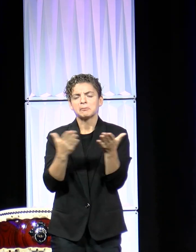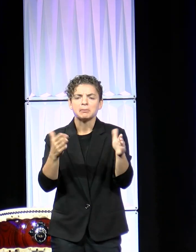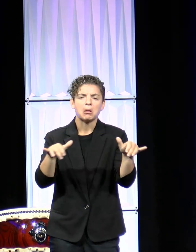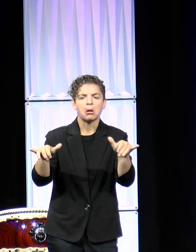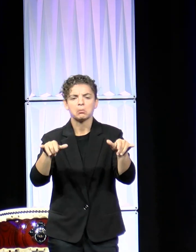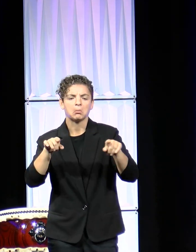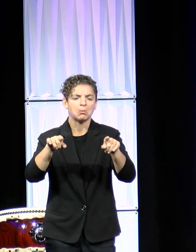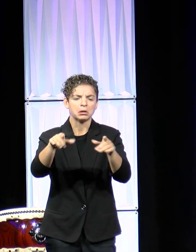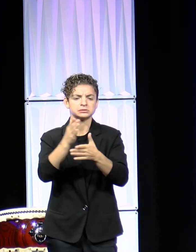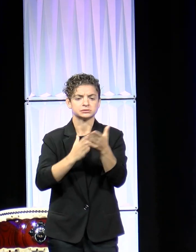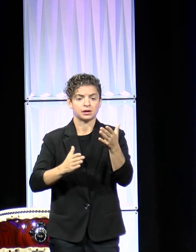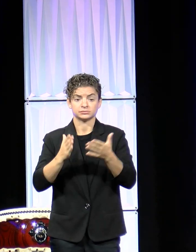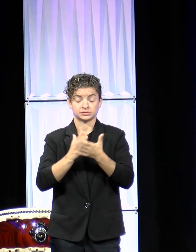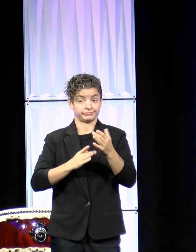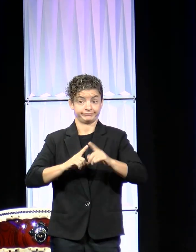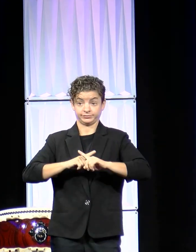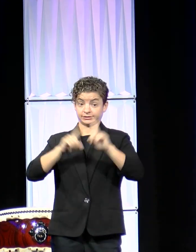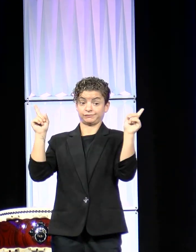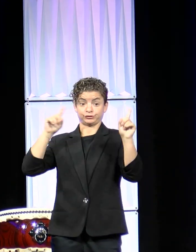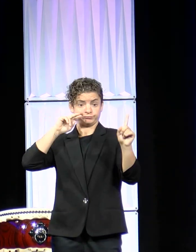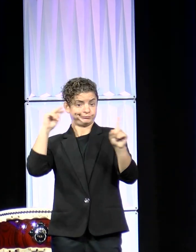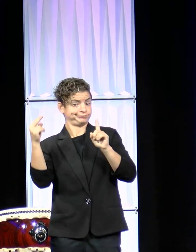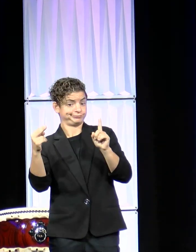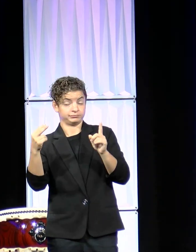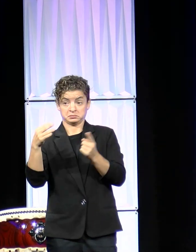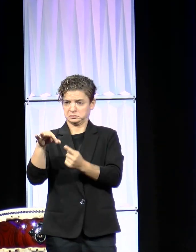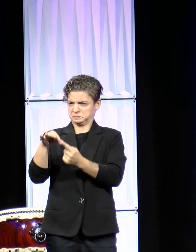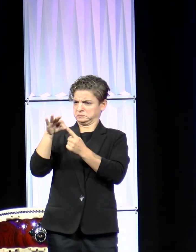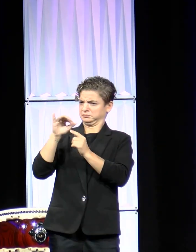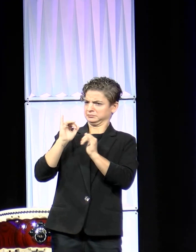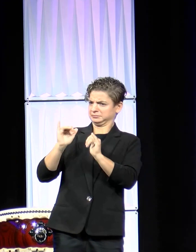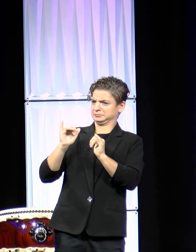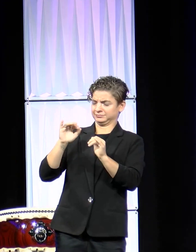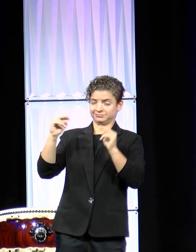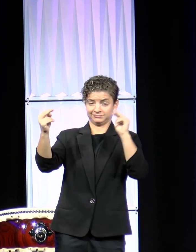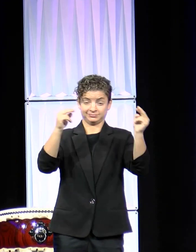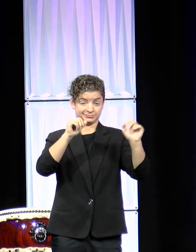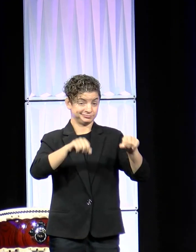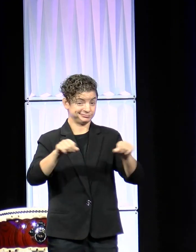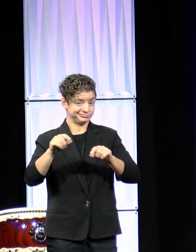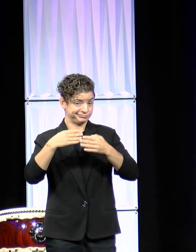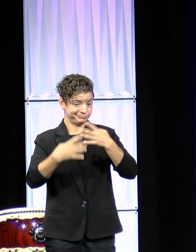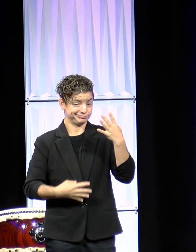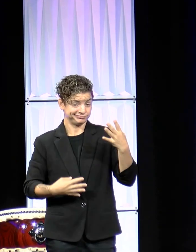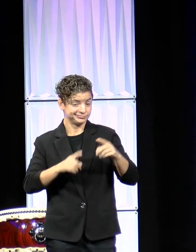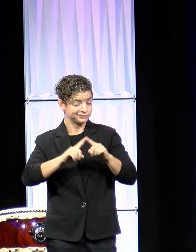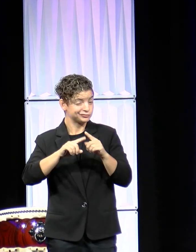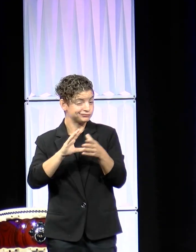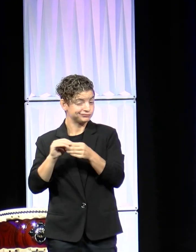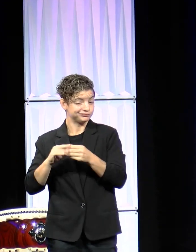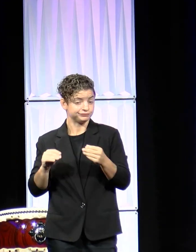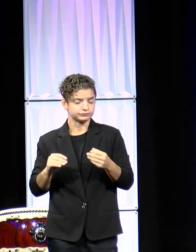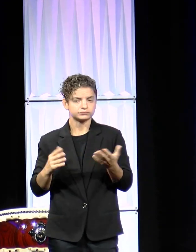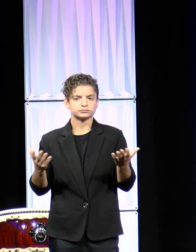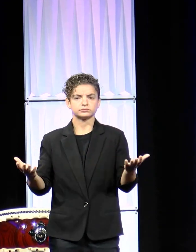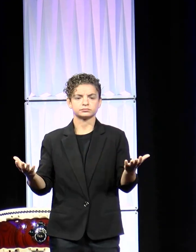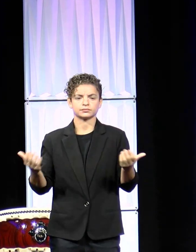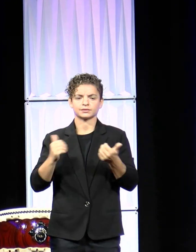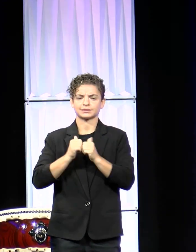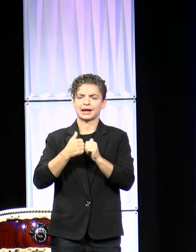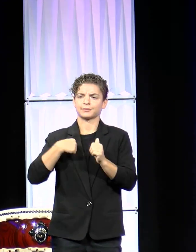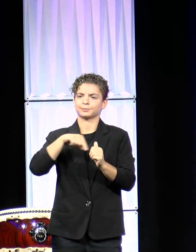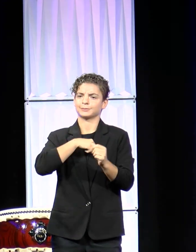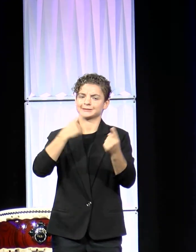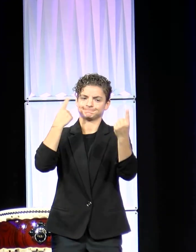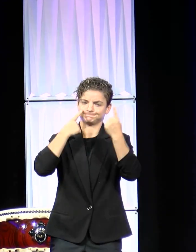and unique. In trying to explore how do we get to this stage of justice, that each and every one of